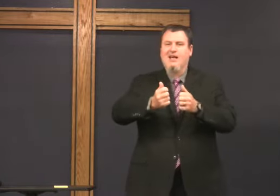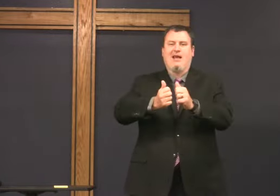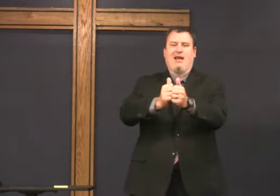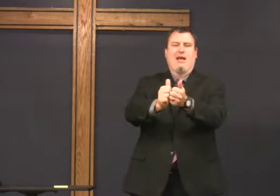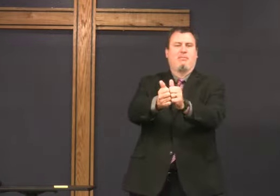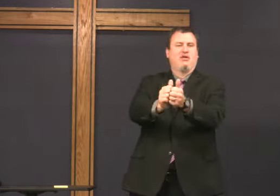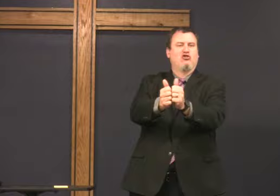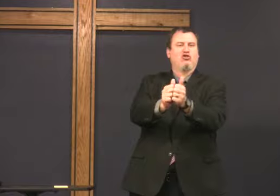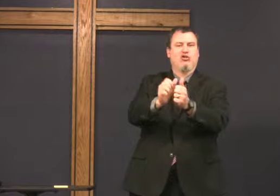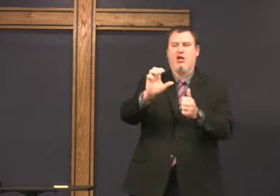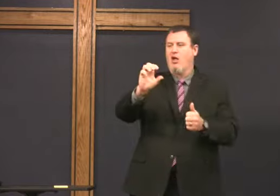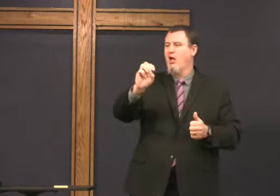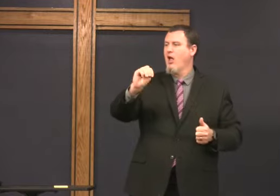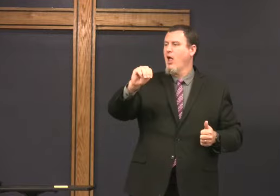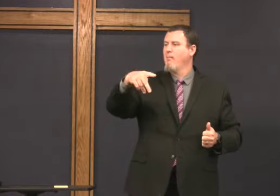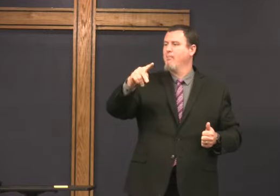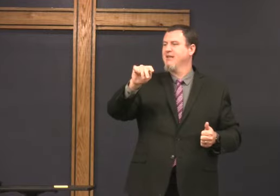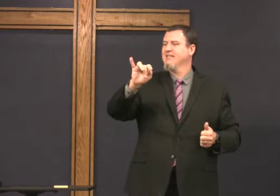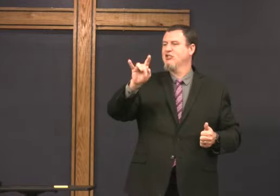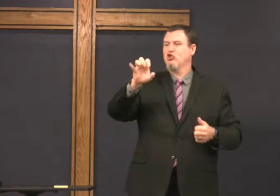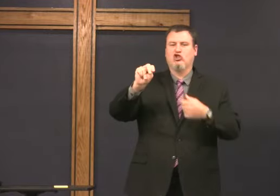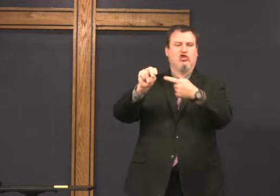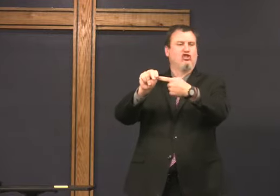sports. I understand how they work.